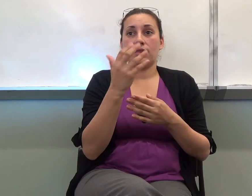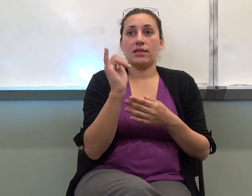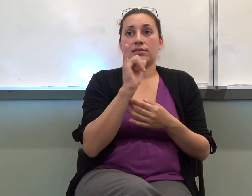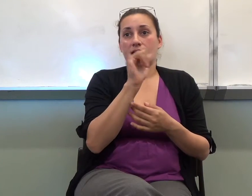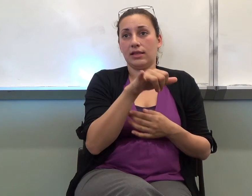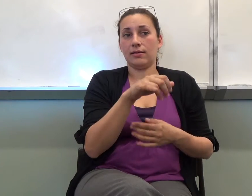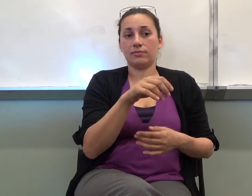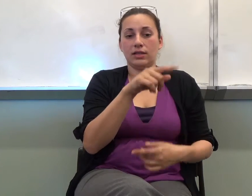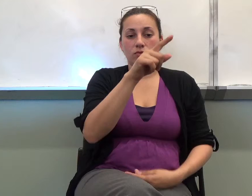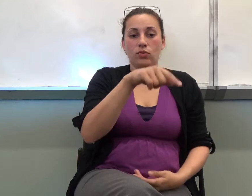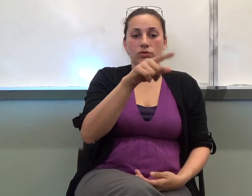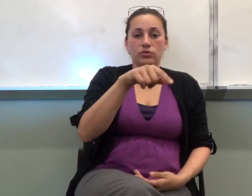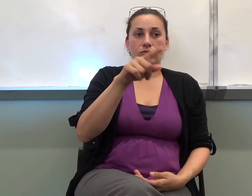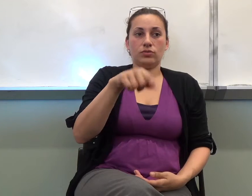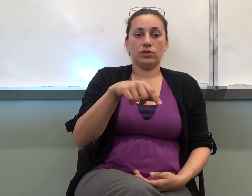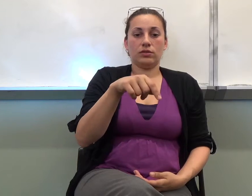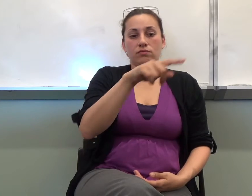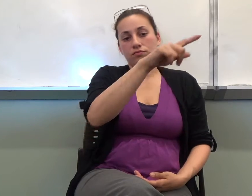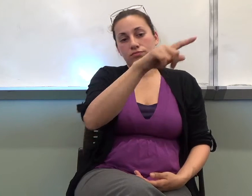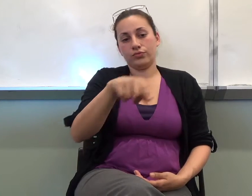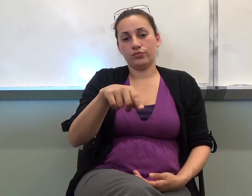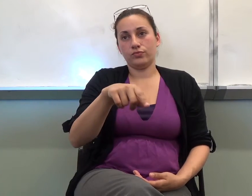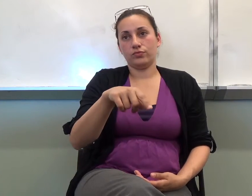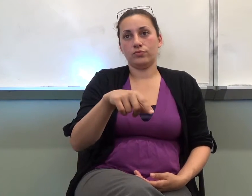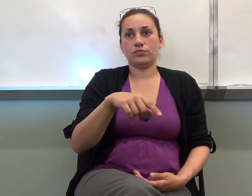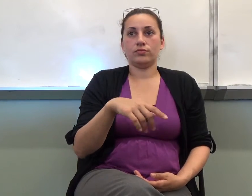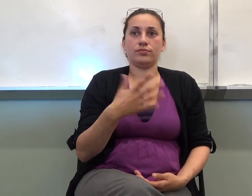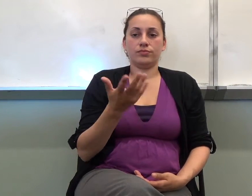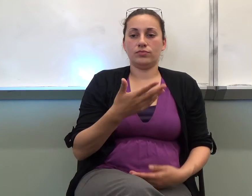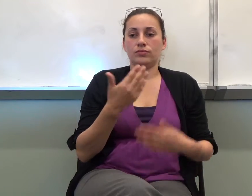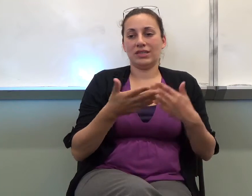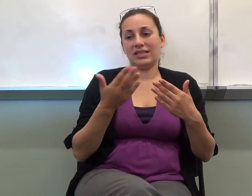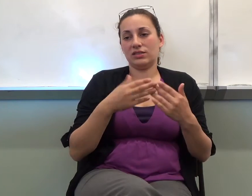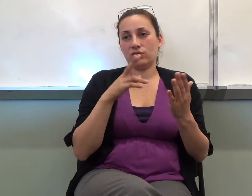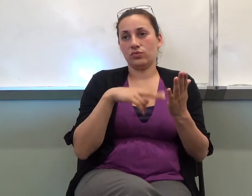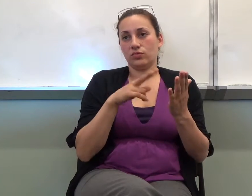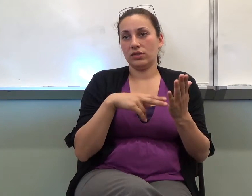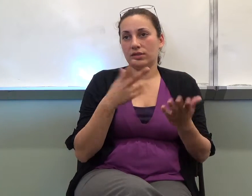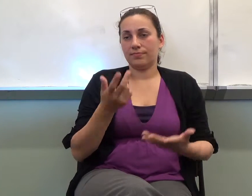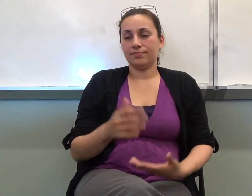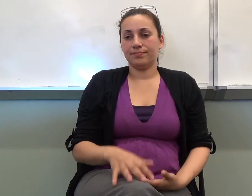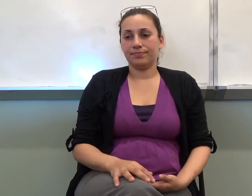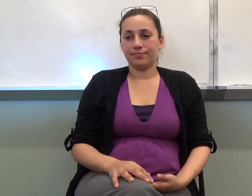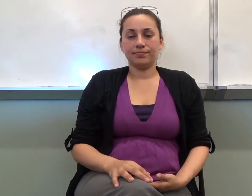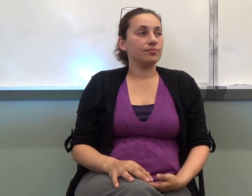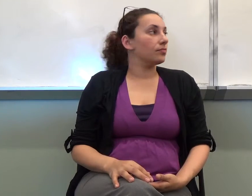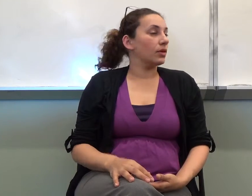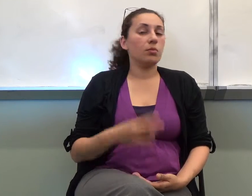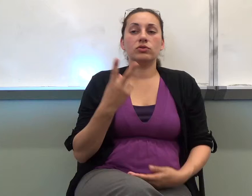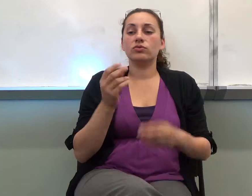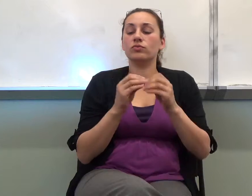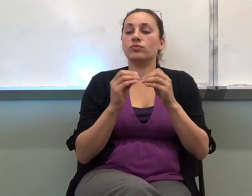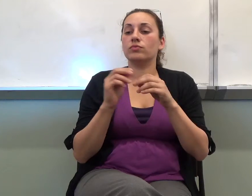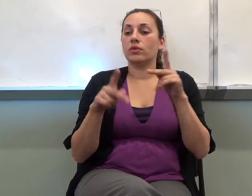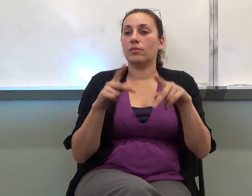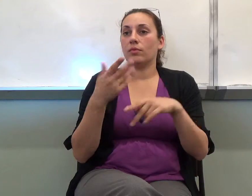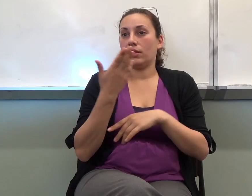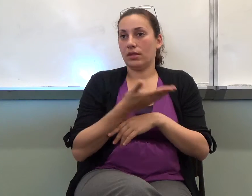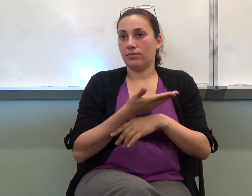simply creates groups of 5, so it's easy to read when you're going over here. But there's 2 more people there, so there's actually a total